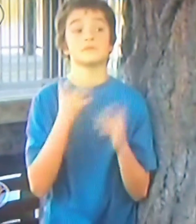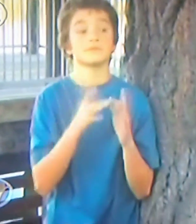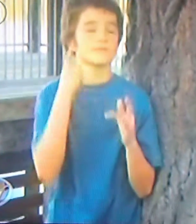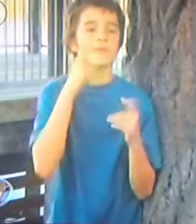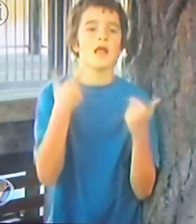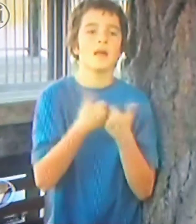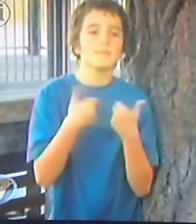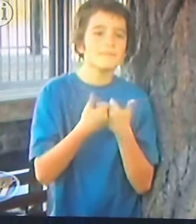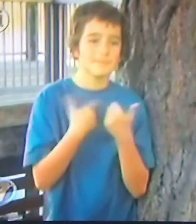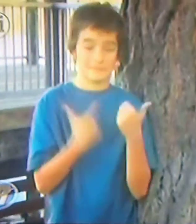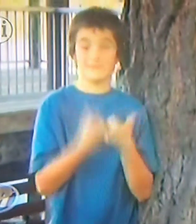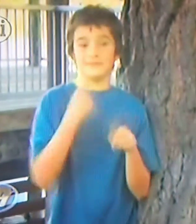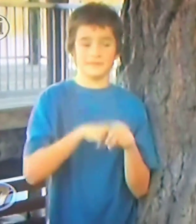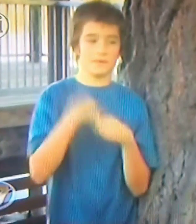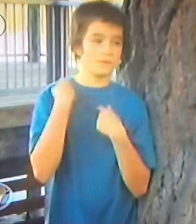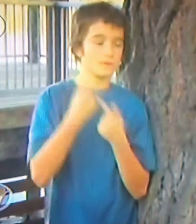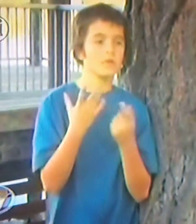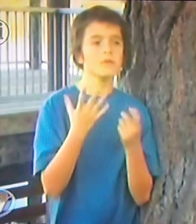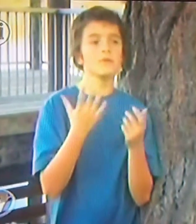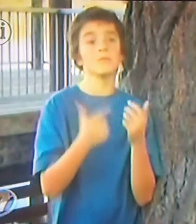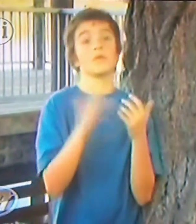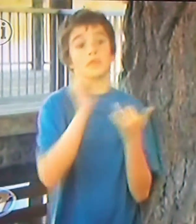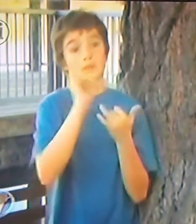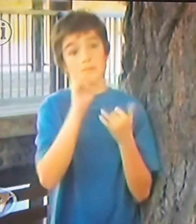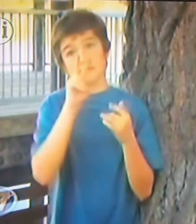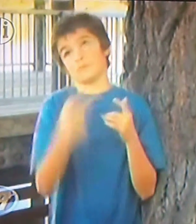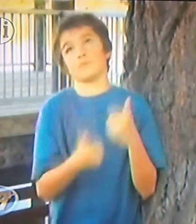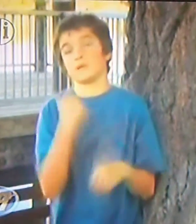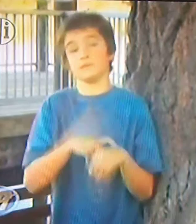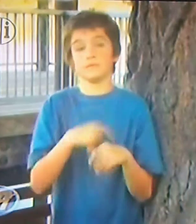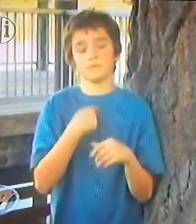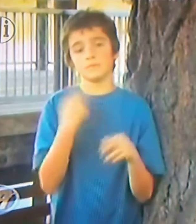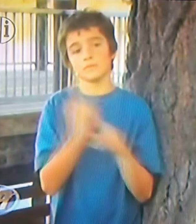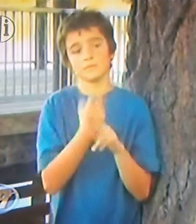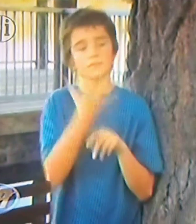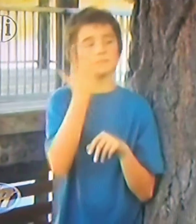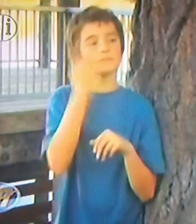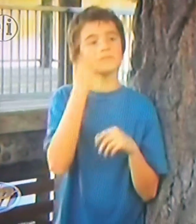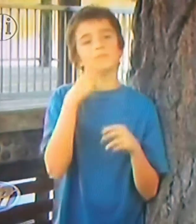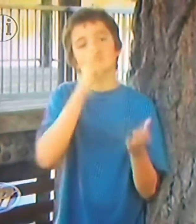like to use the internet for games. Most of the time, I use it for research and science.